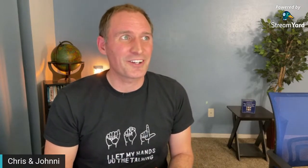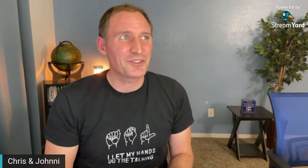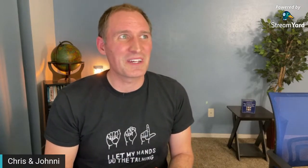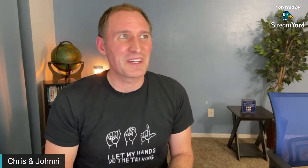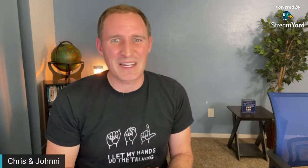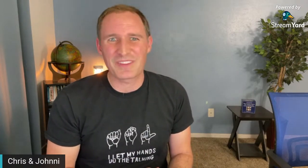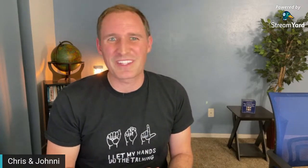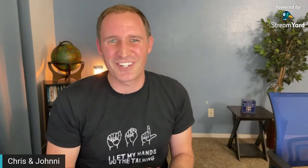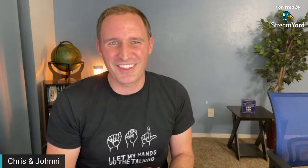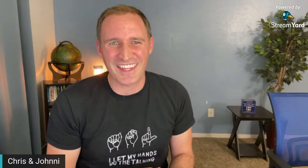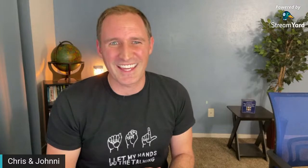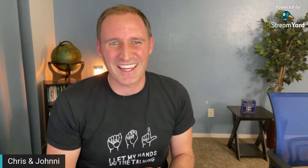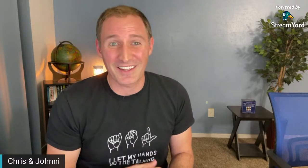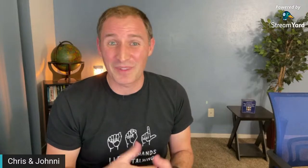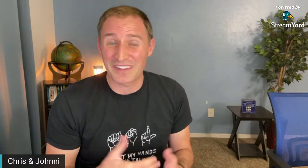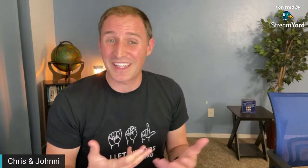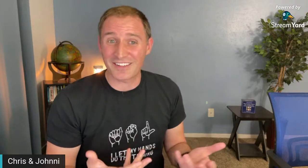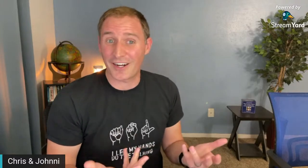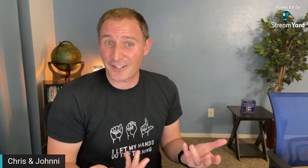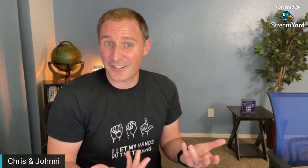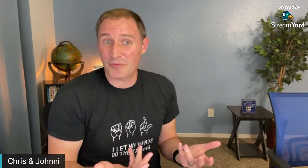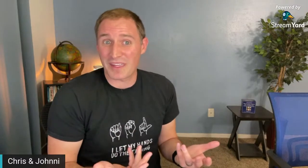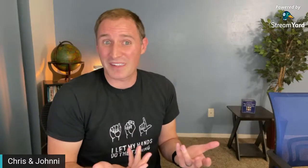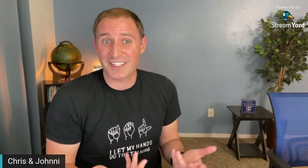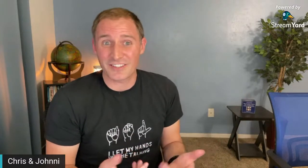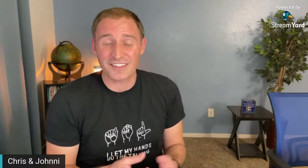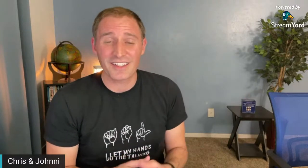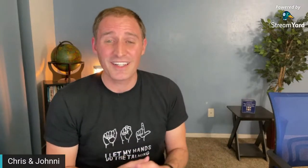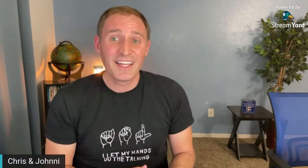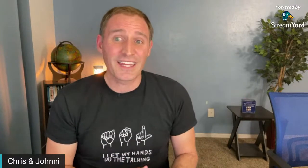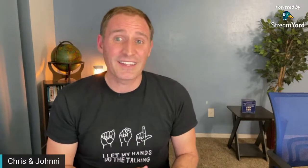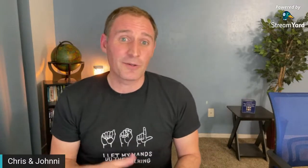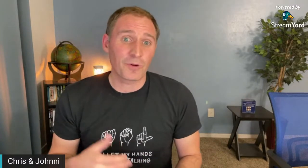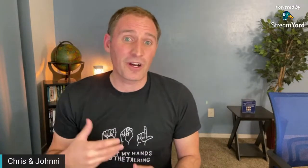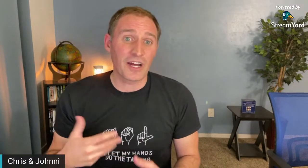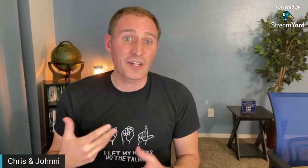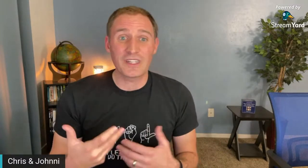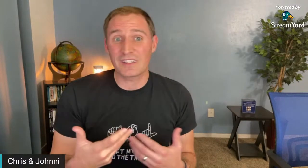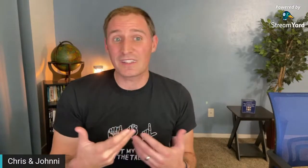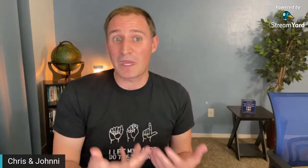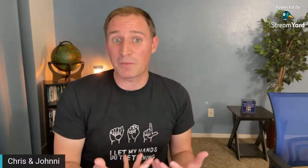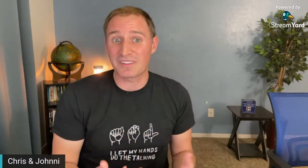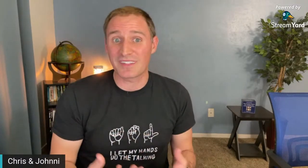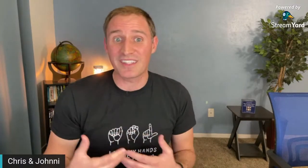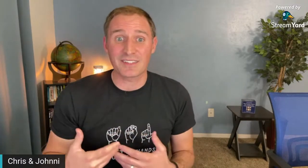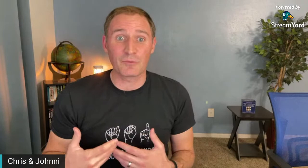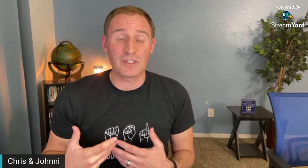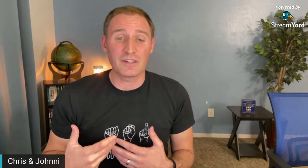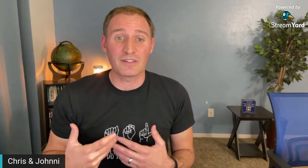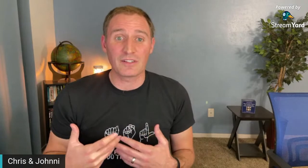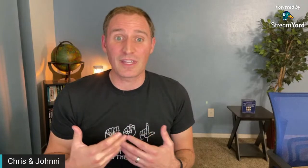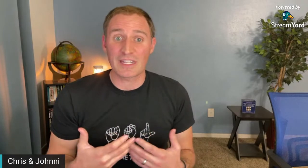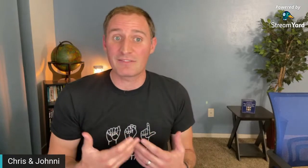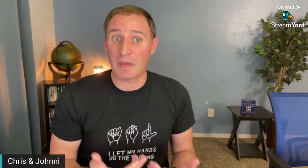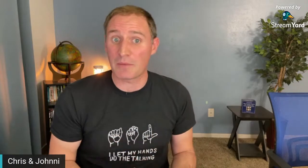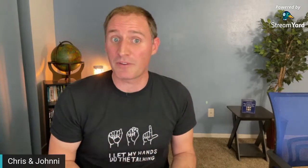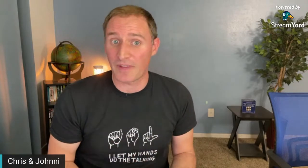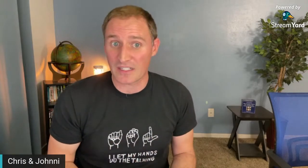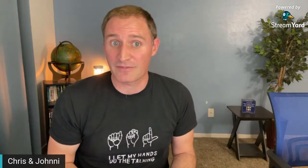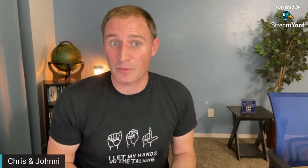to accept the truth that mistakes are our best teachers. And so if we're unwilling to make mistakes and we kind of demand perfection from